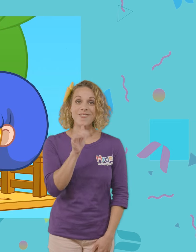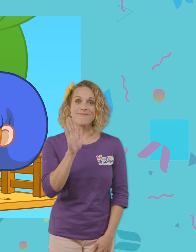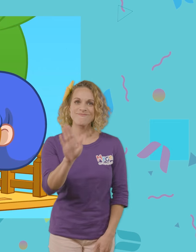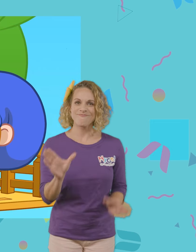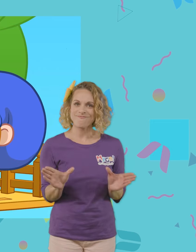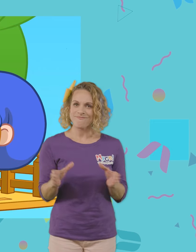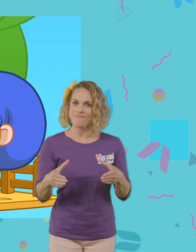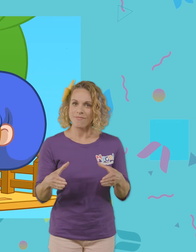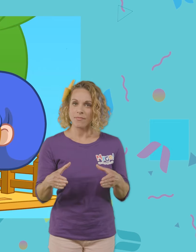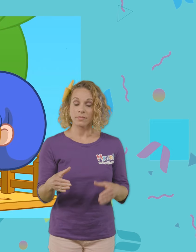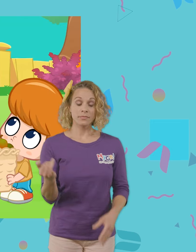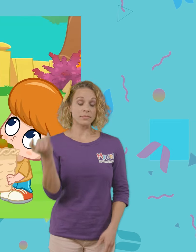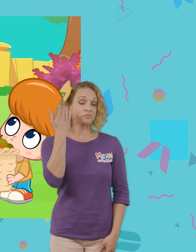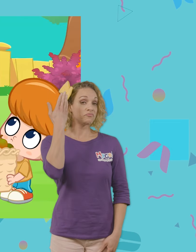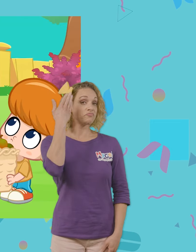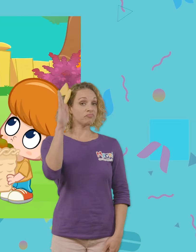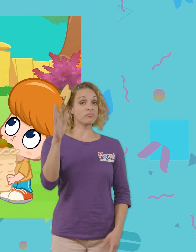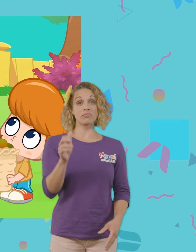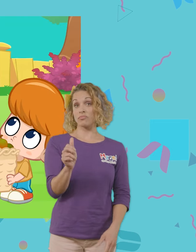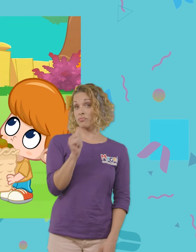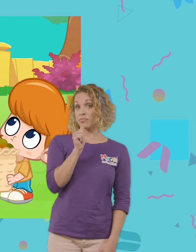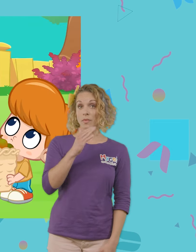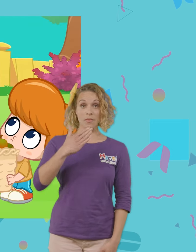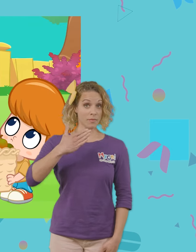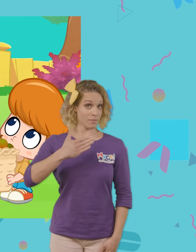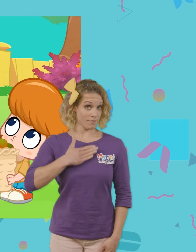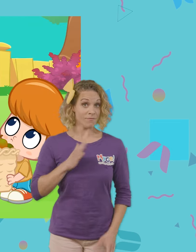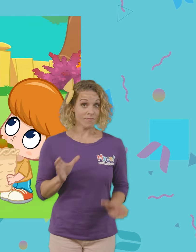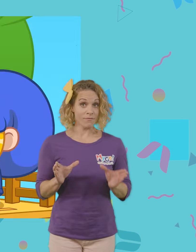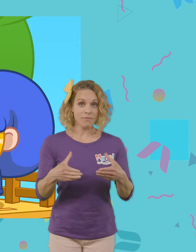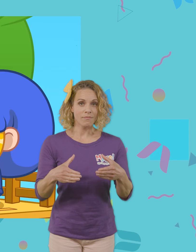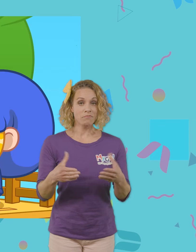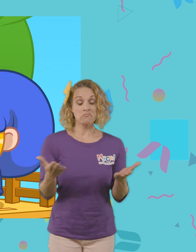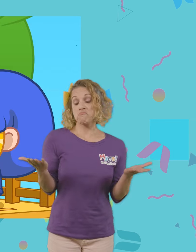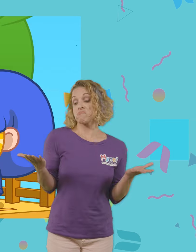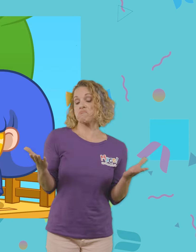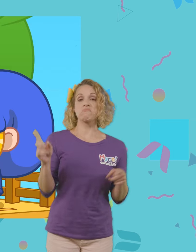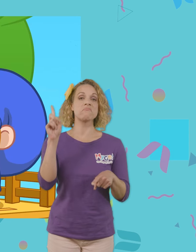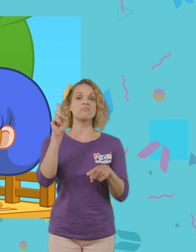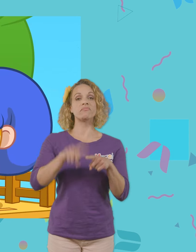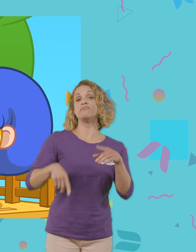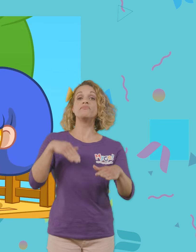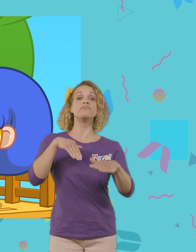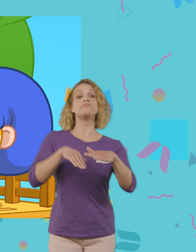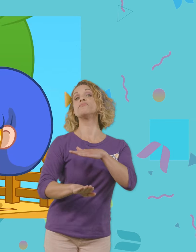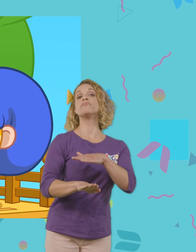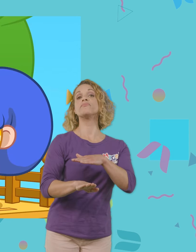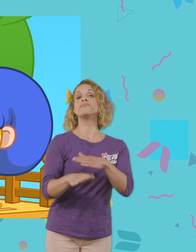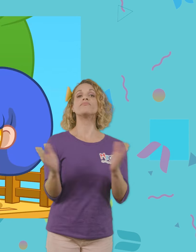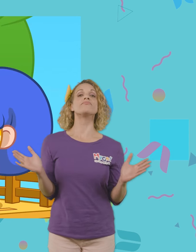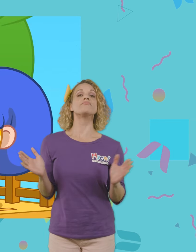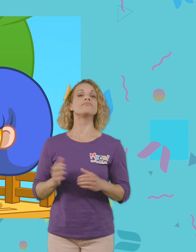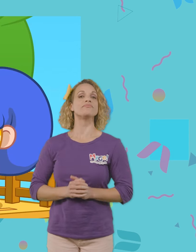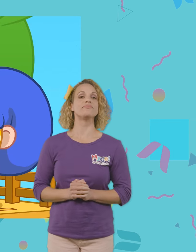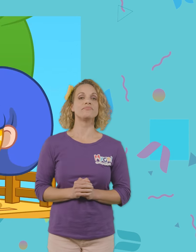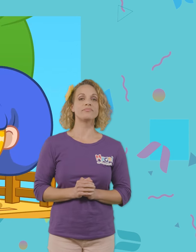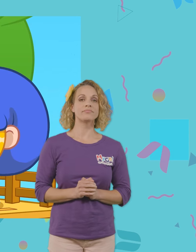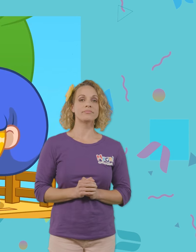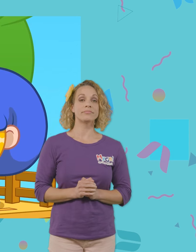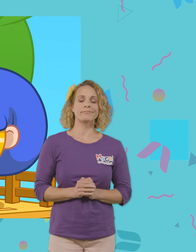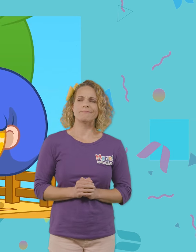for your club. If you don't know the password for my club, well, you can't enter.